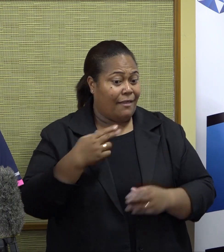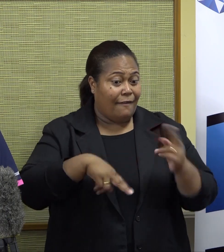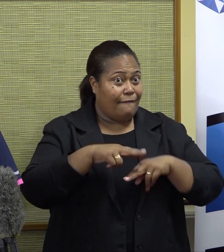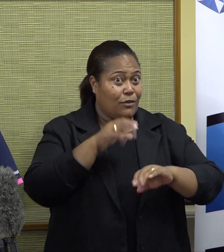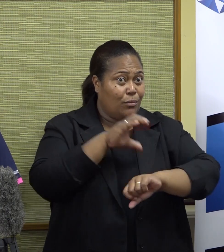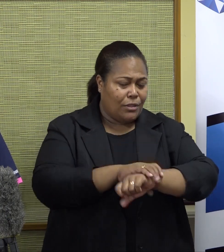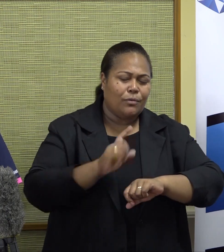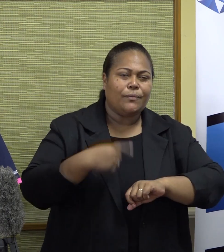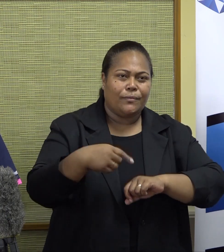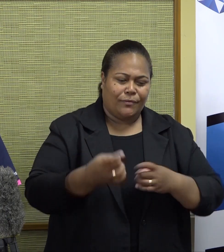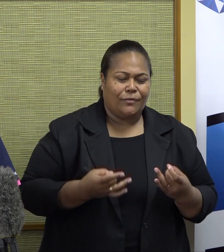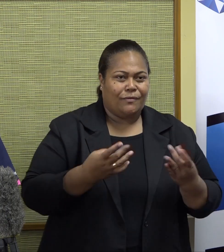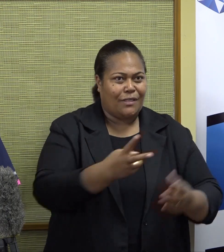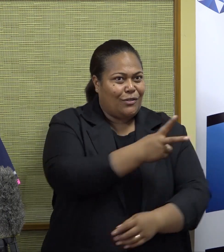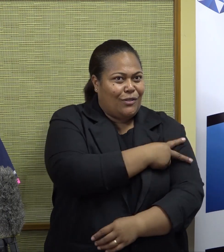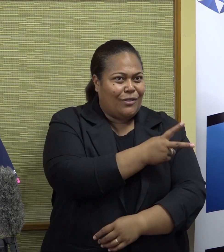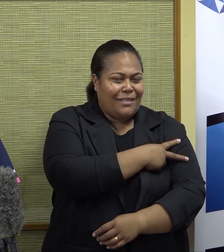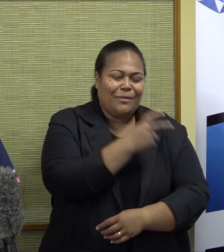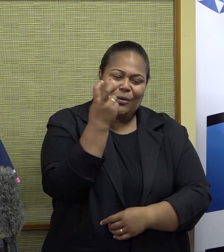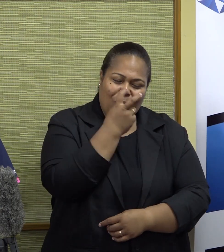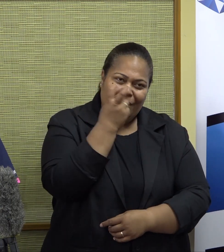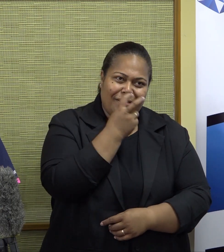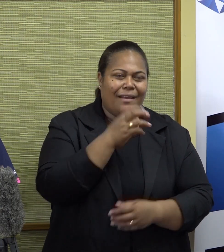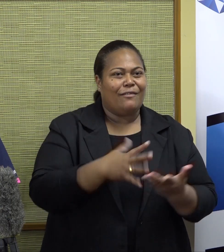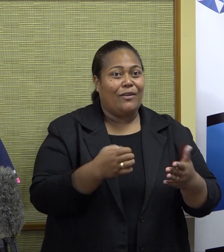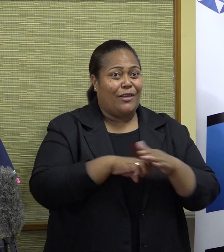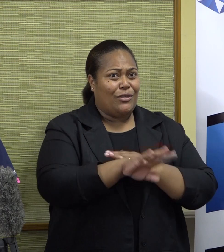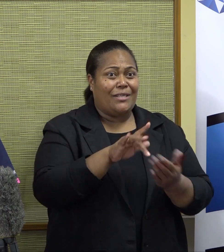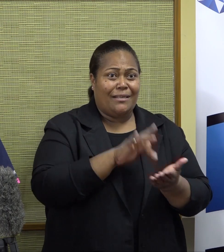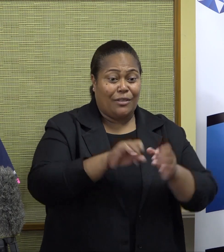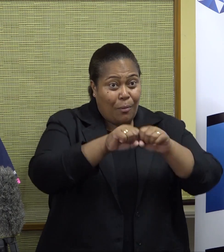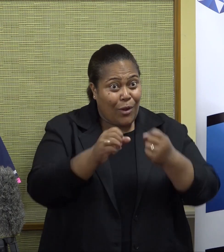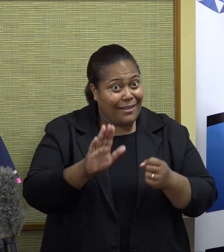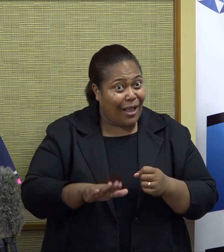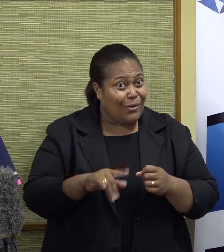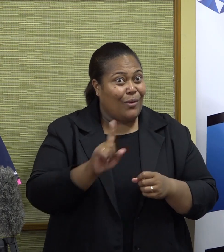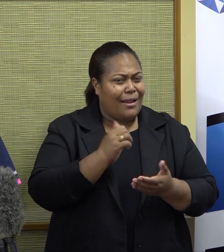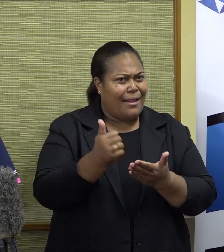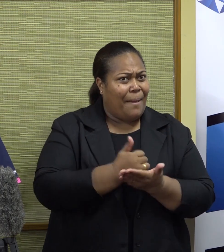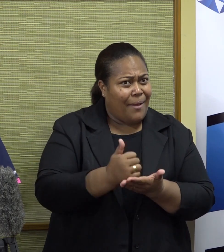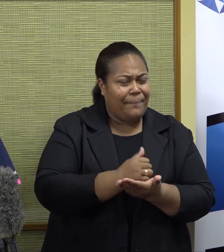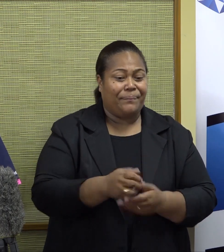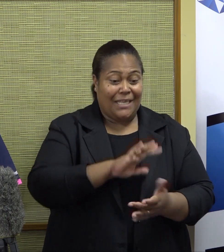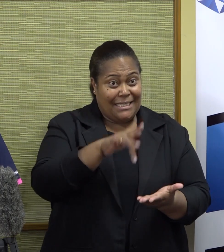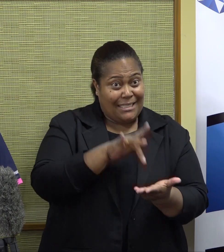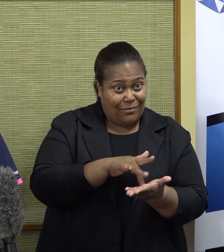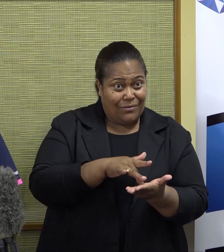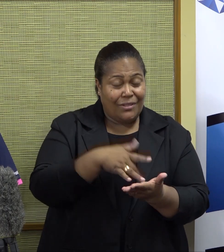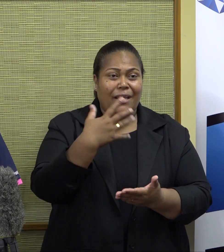provide security at occupied evacuation centre. And just a breakdown on the evacuation centre. For the Central